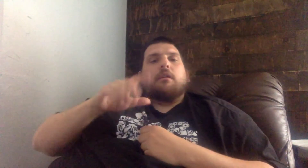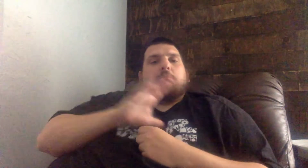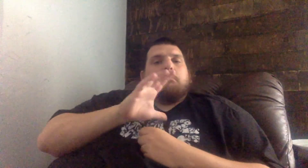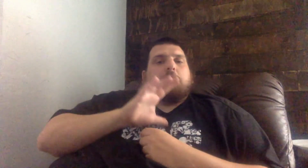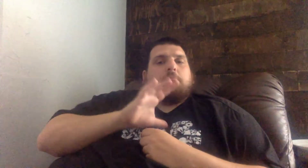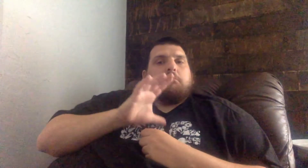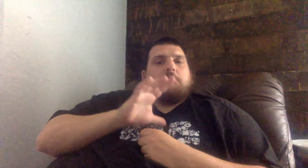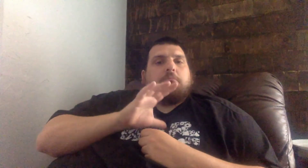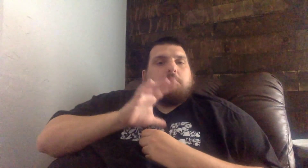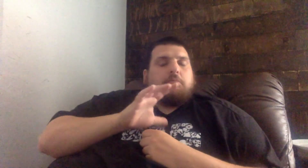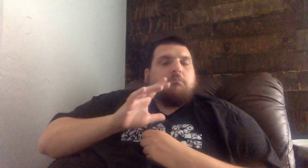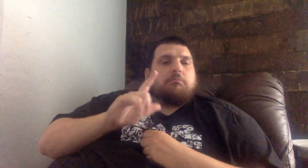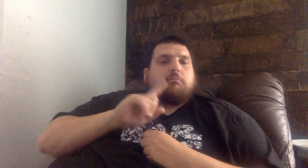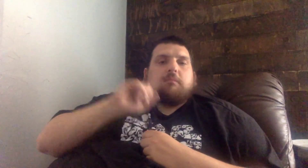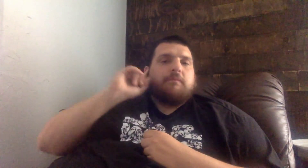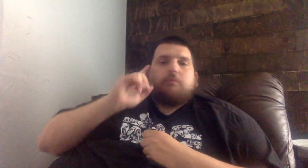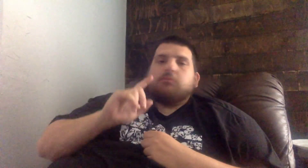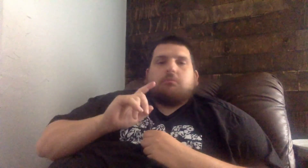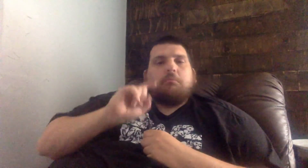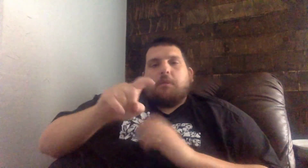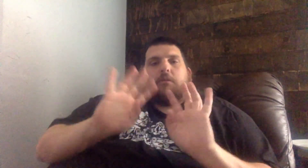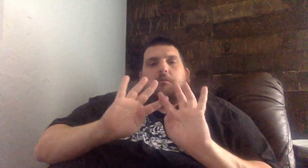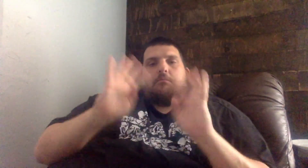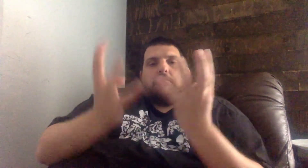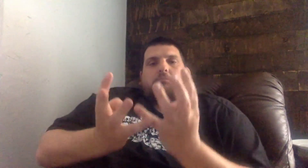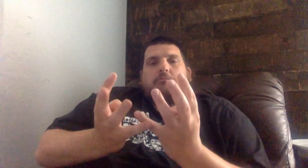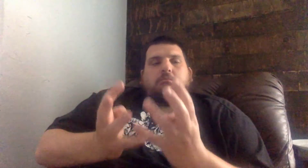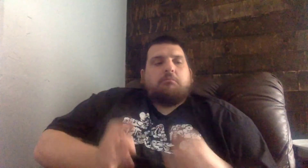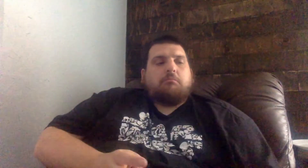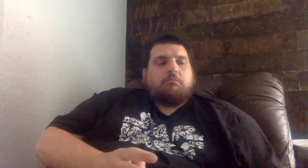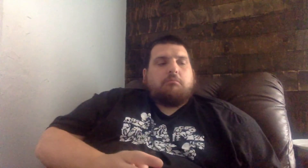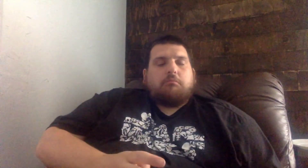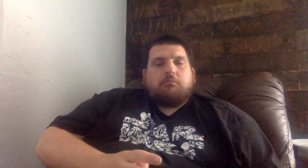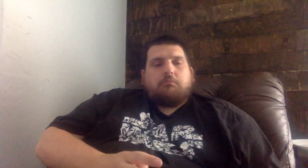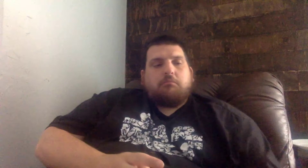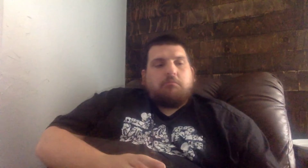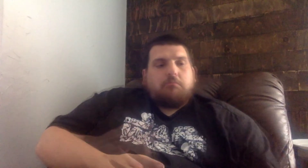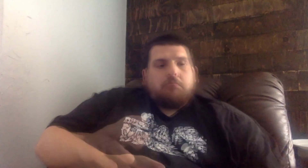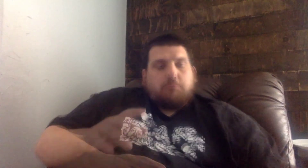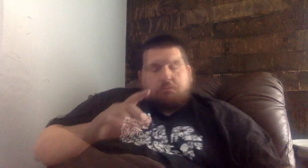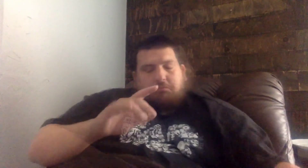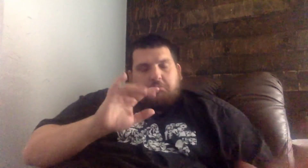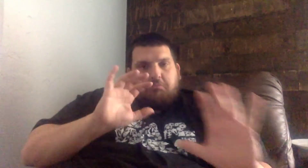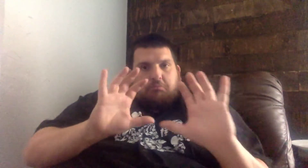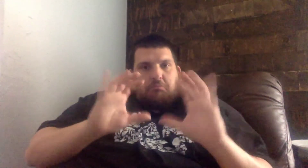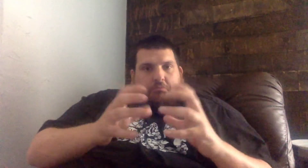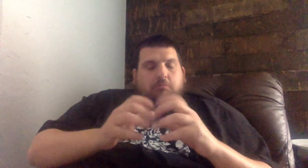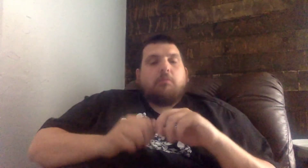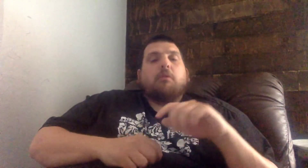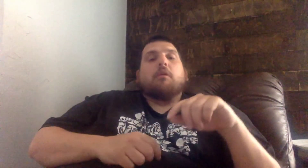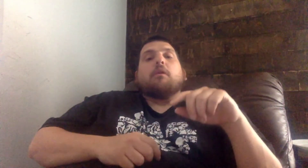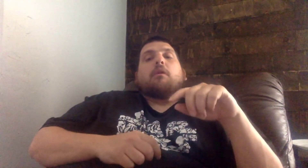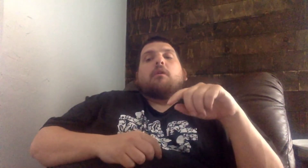to the other and it's fine, but deaf don't do that. They sit in a circular fashion.